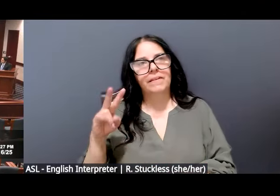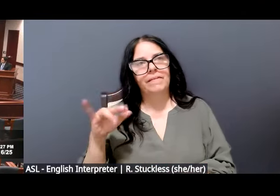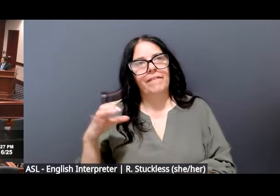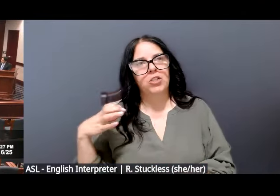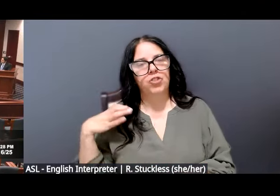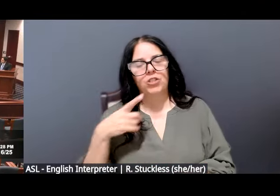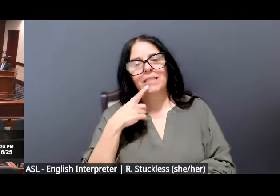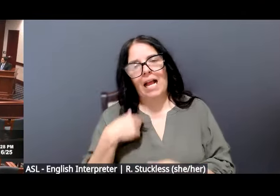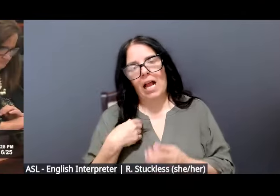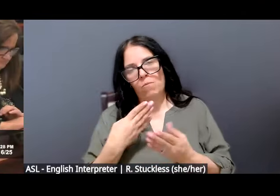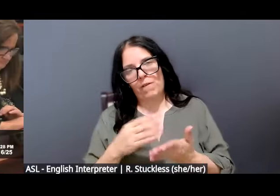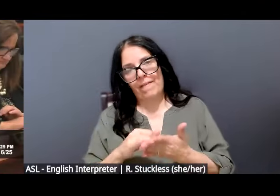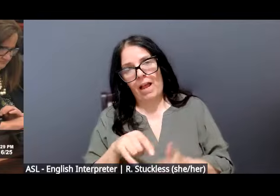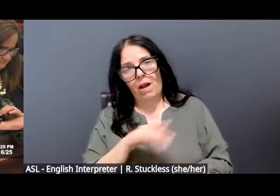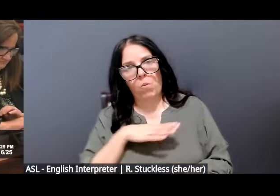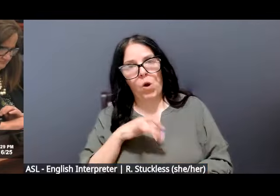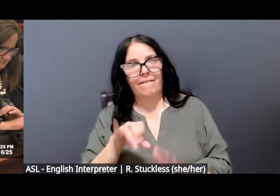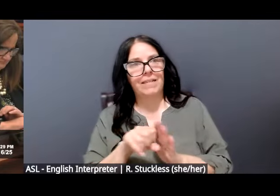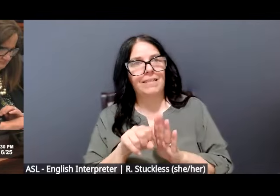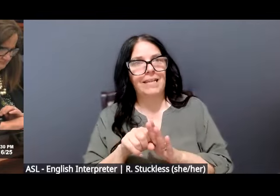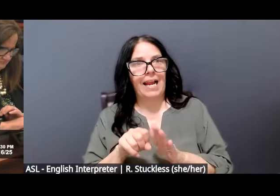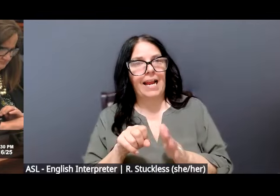Canvassers approves the use of the Dell